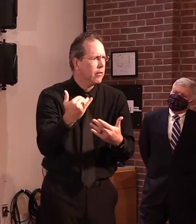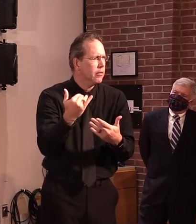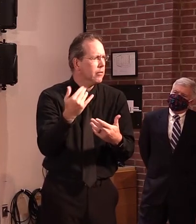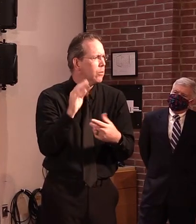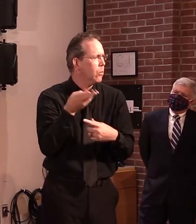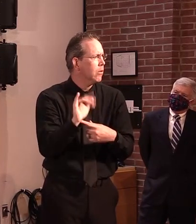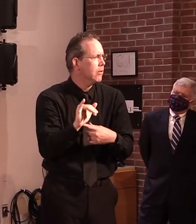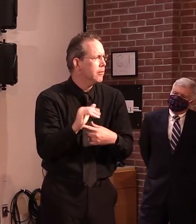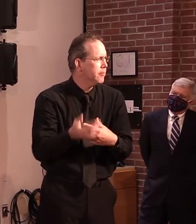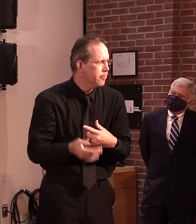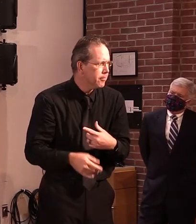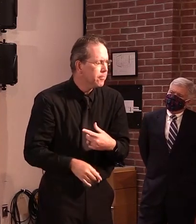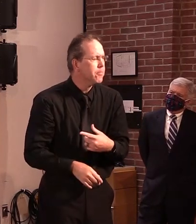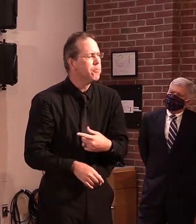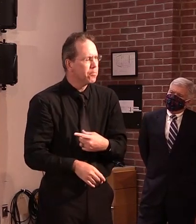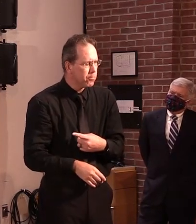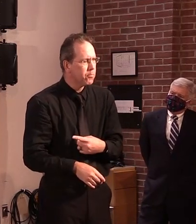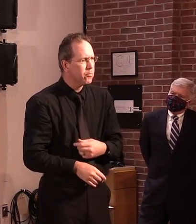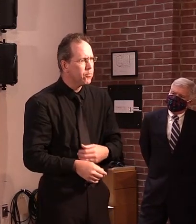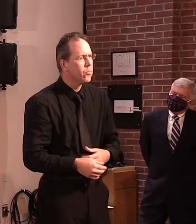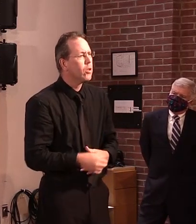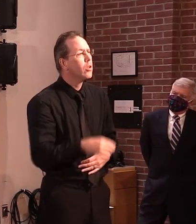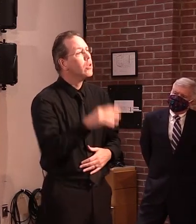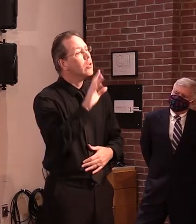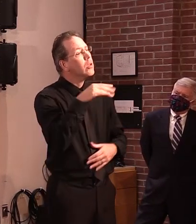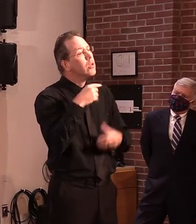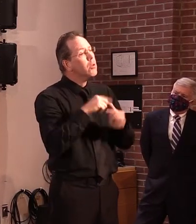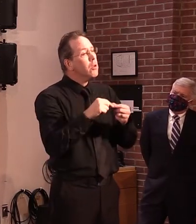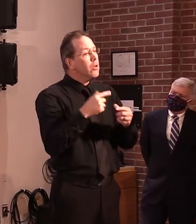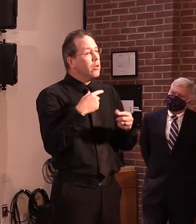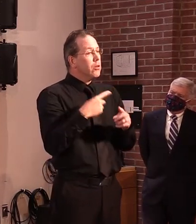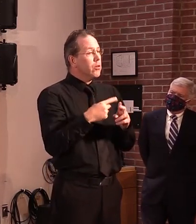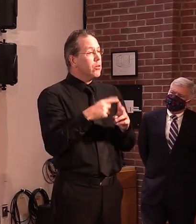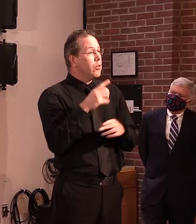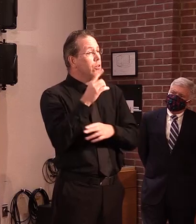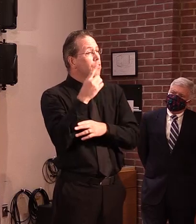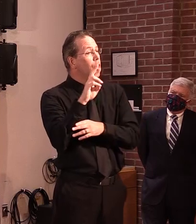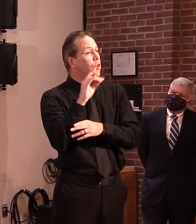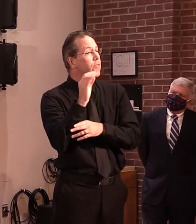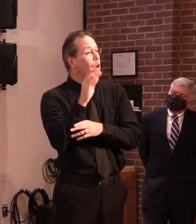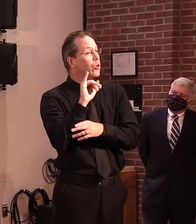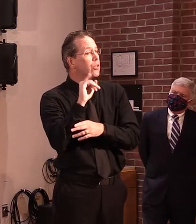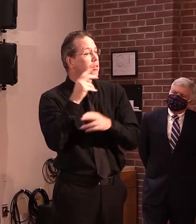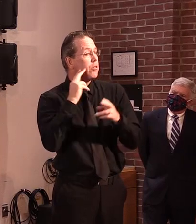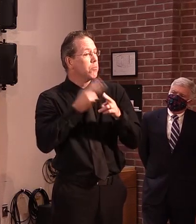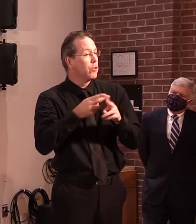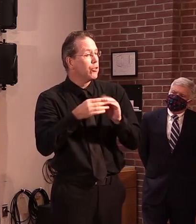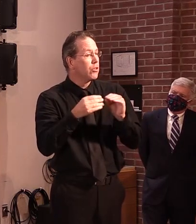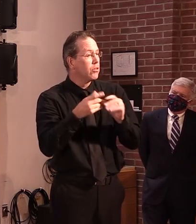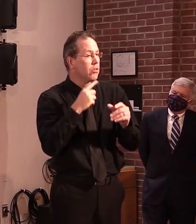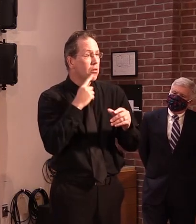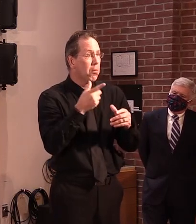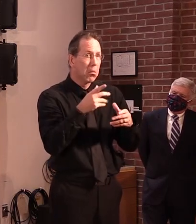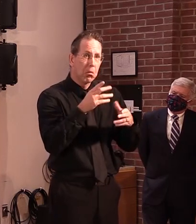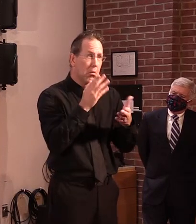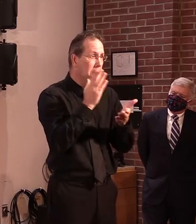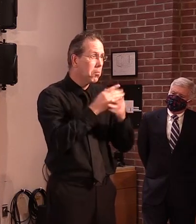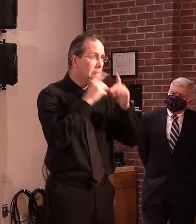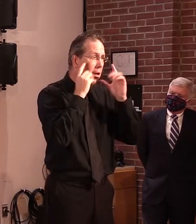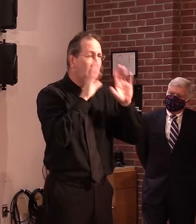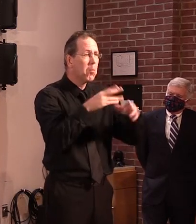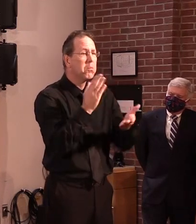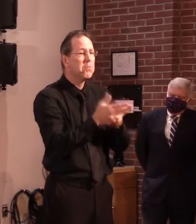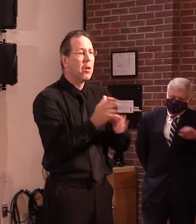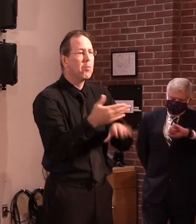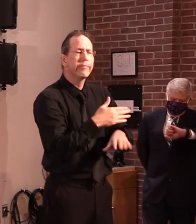They're all additive. They work together. But none of them is absolute. And